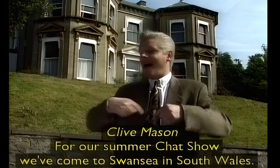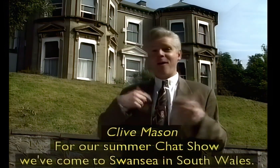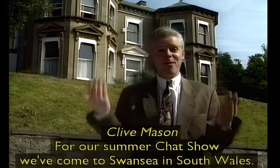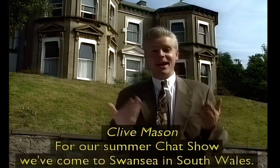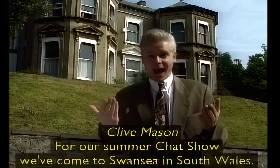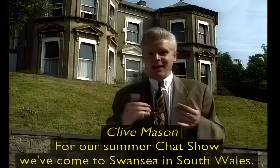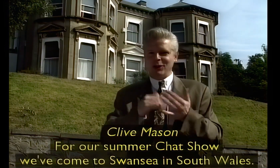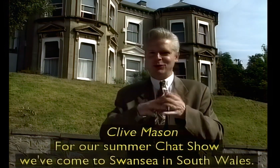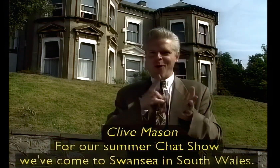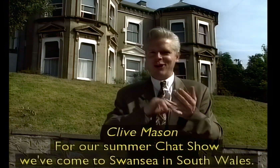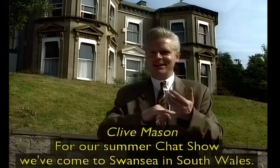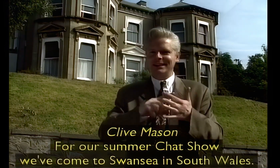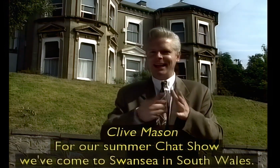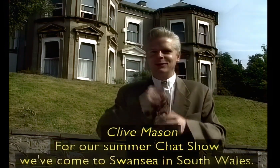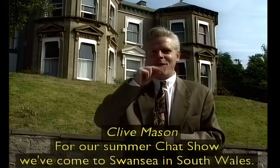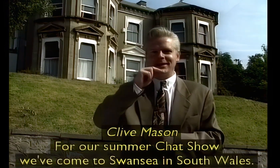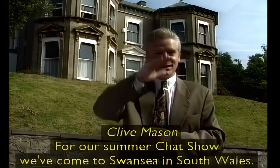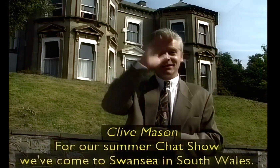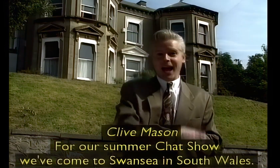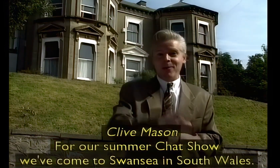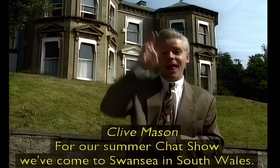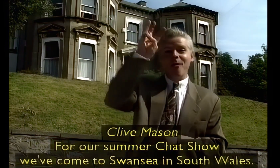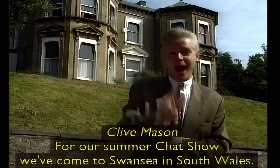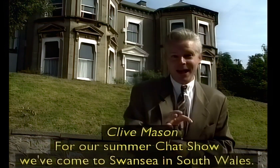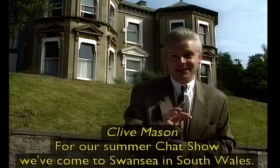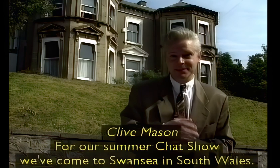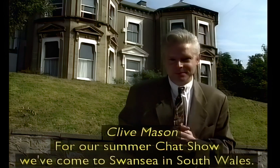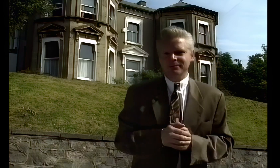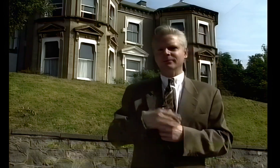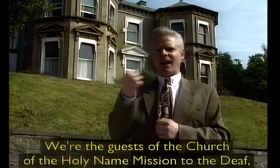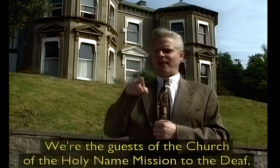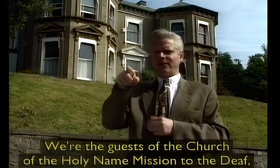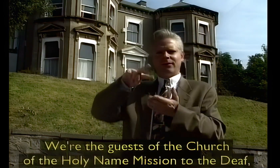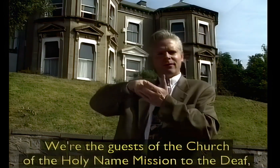For our summer chat show, we've come to Swansea, in South Wales.